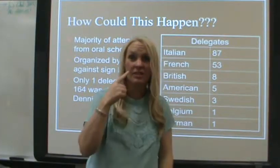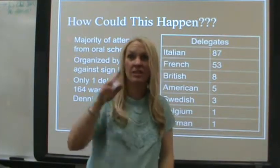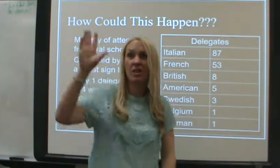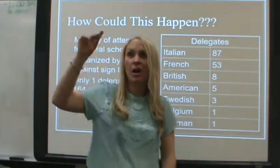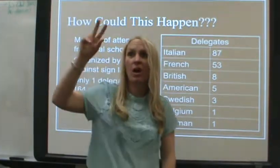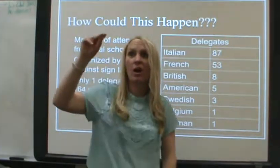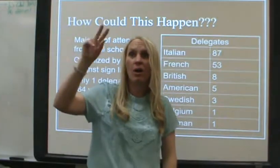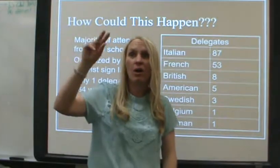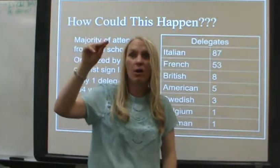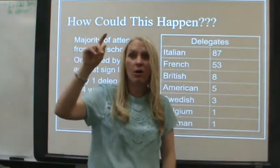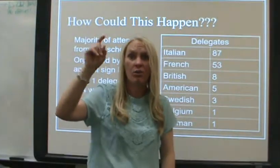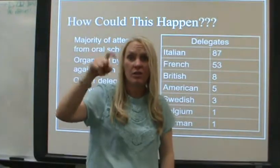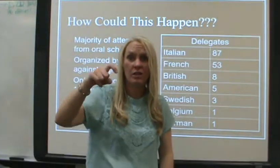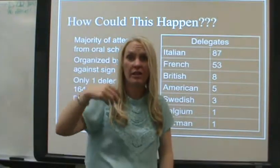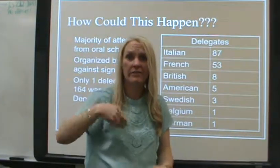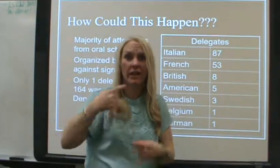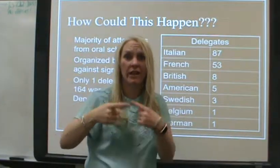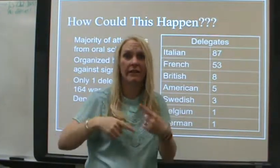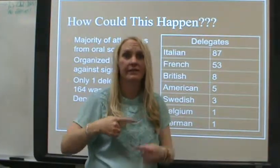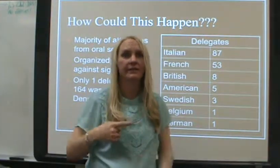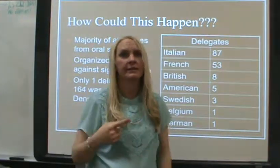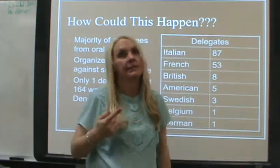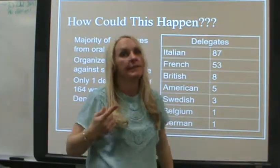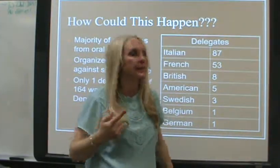said, no, we should have sign. Yeah.